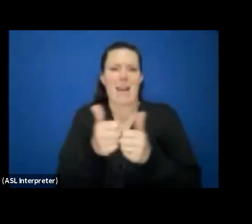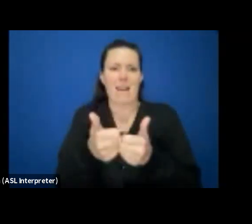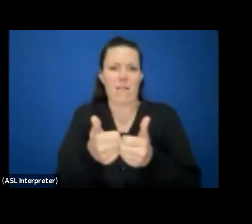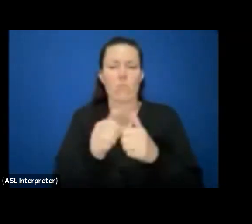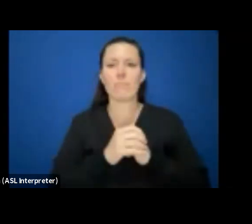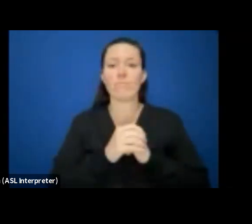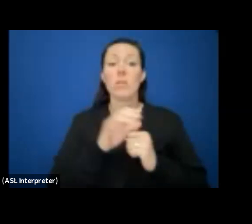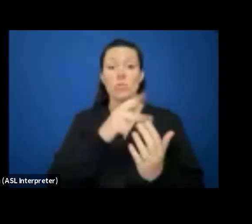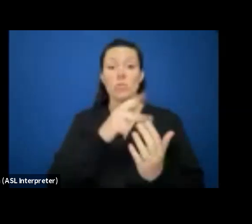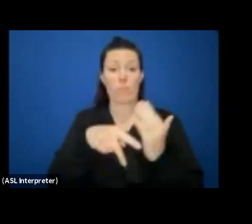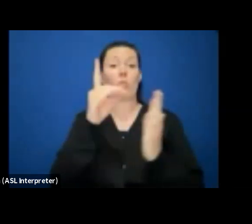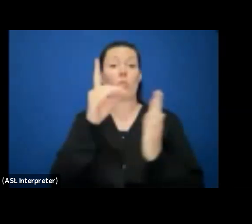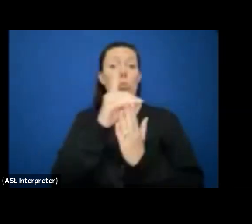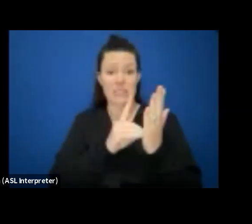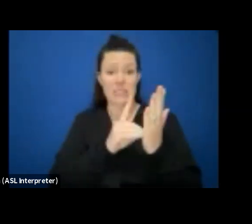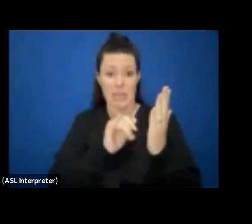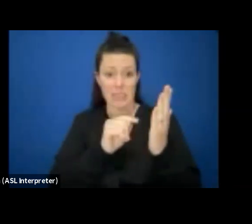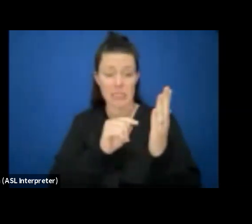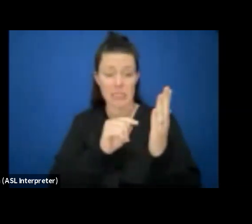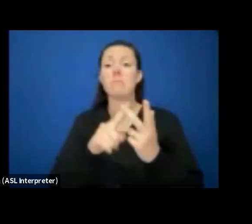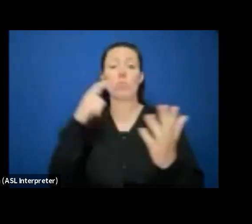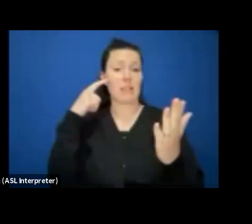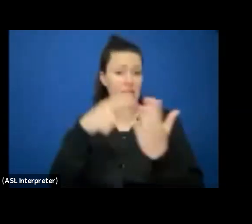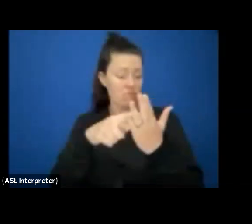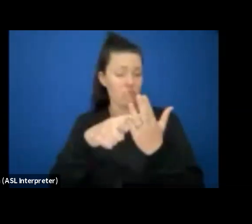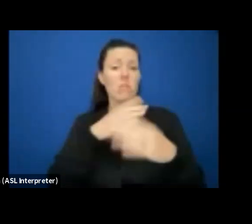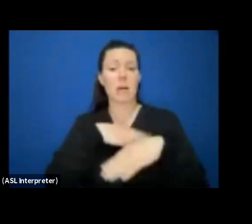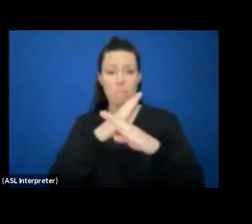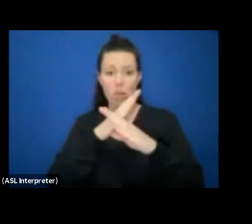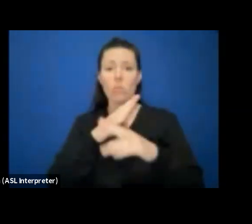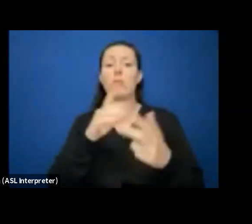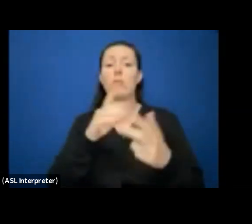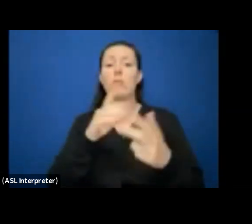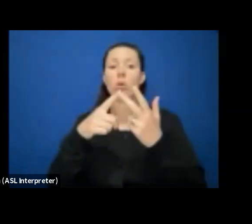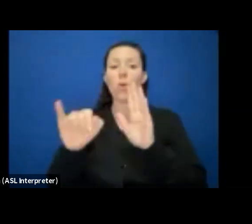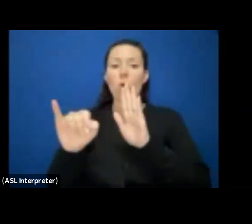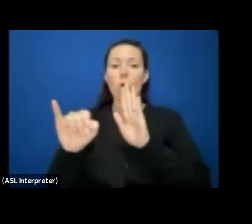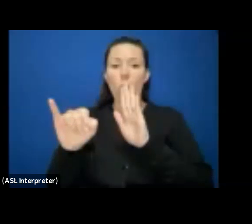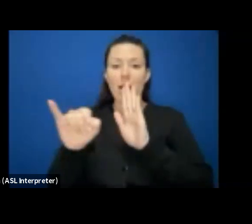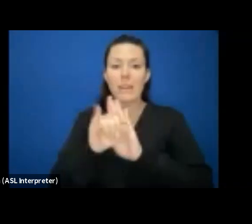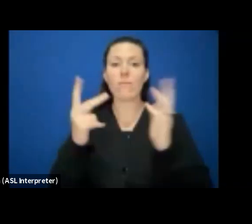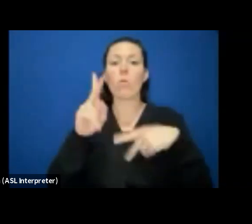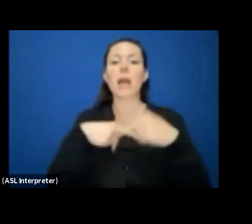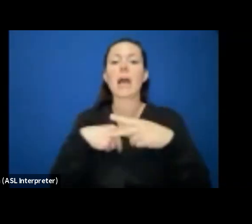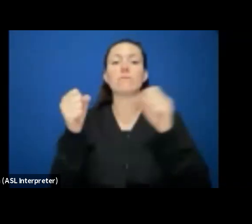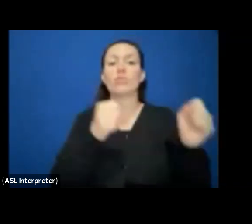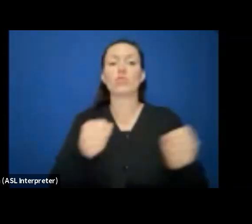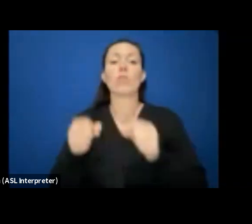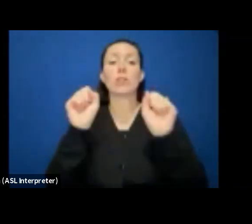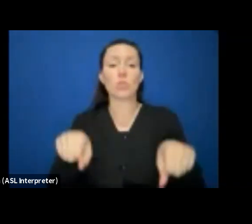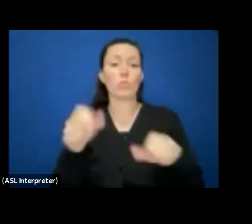designed it, we acknowledged the barriers that we had, we identified, what strategies we can use.